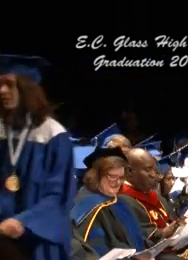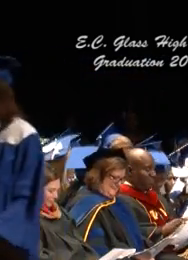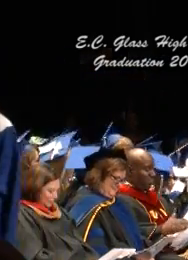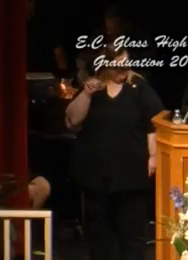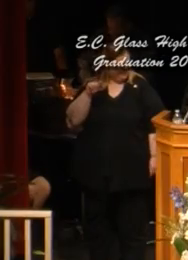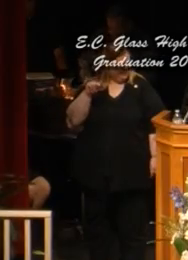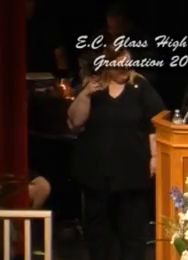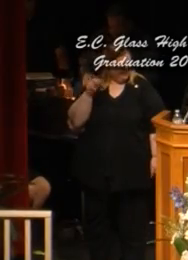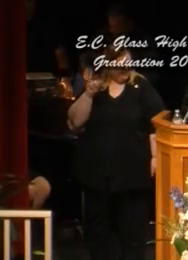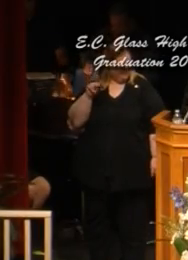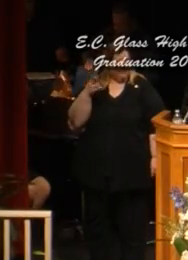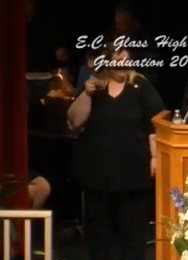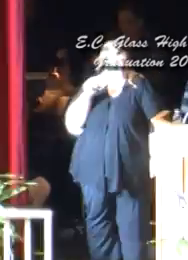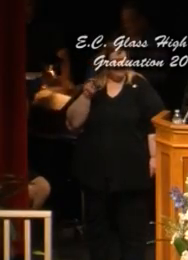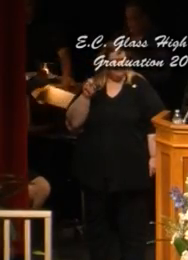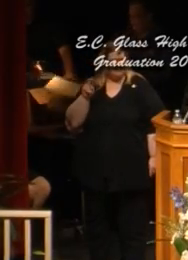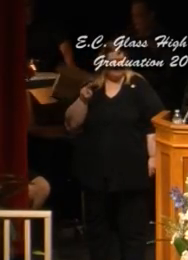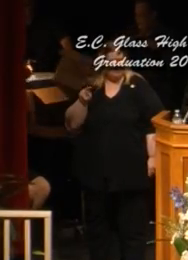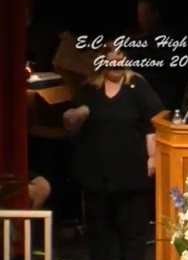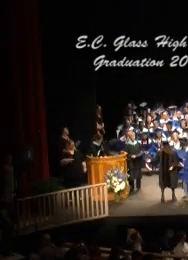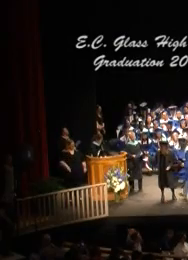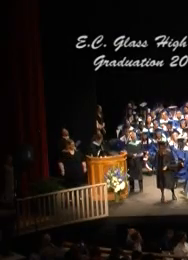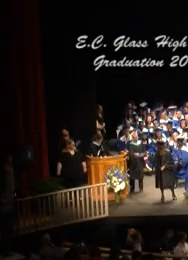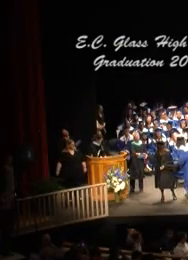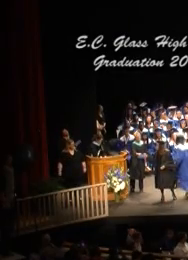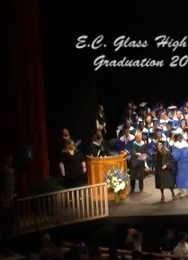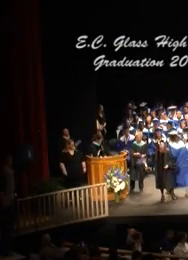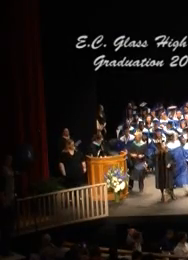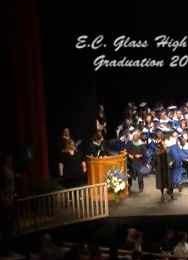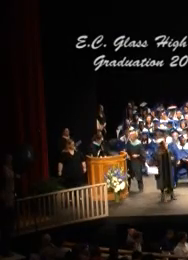Nathan Scott Hansen.